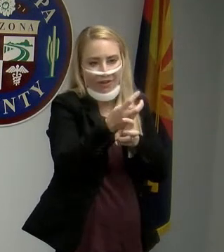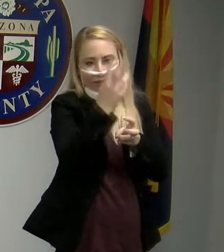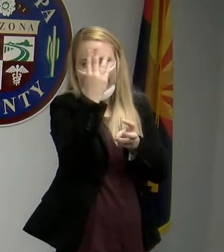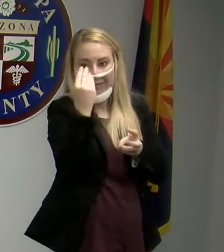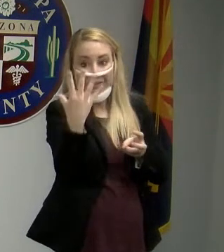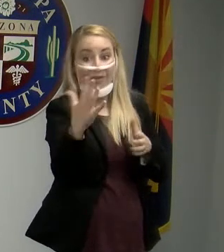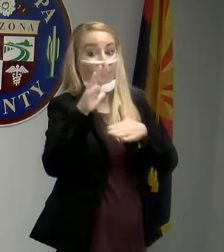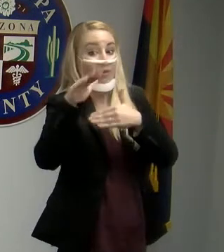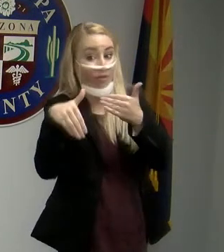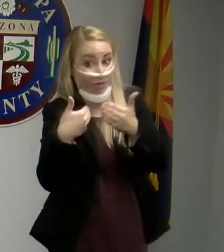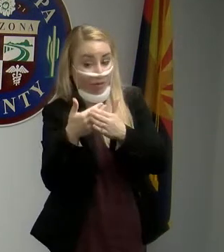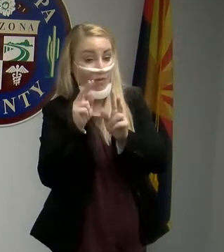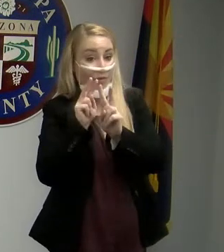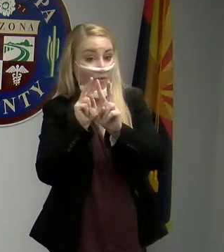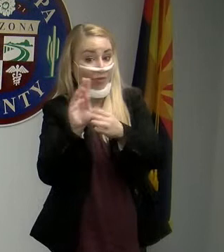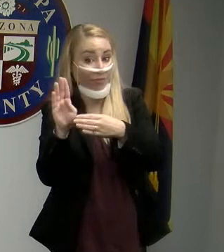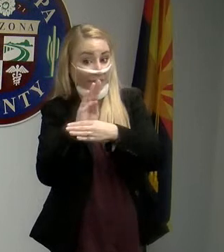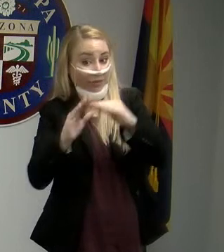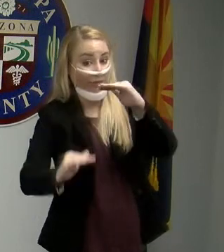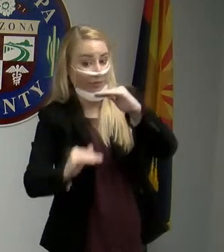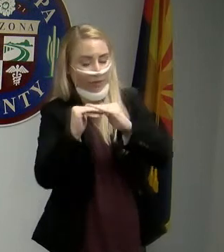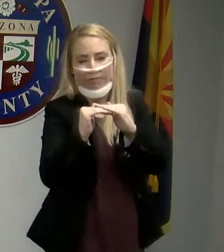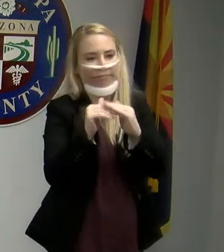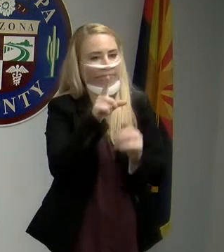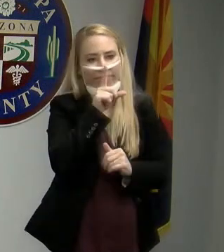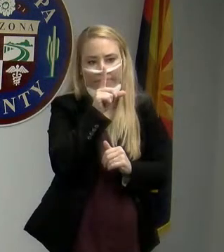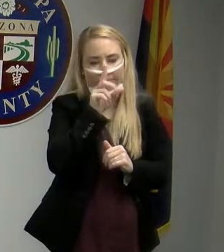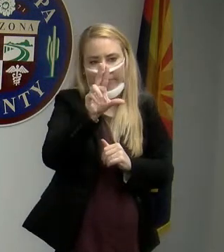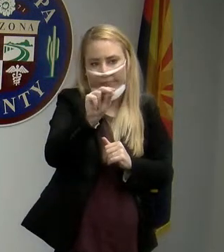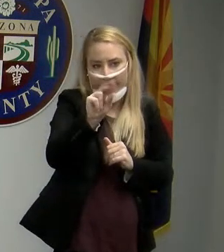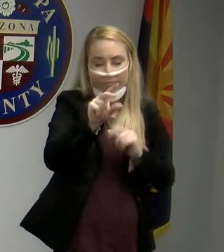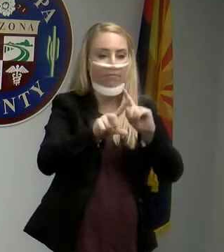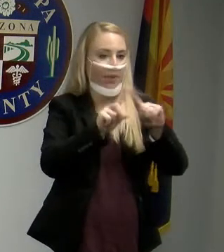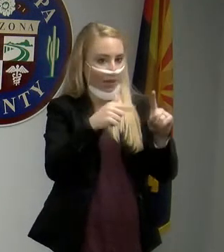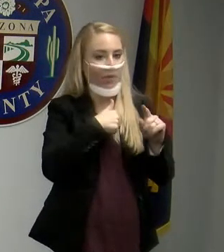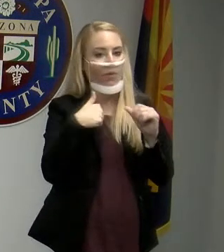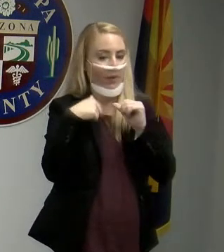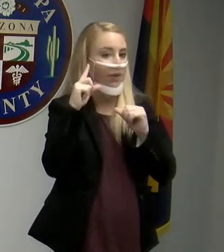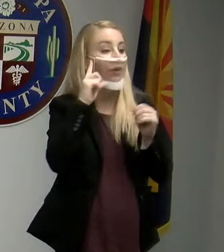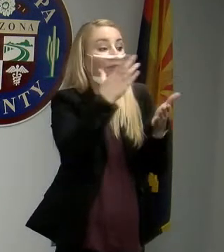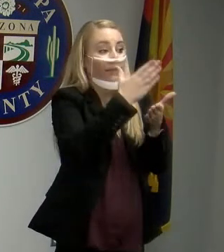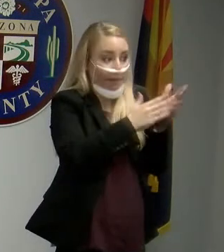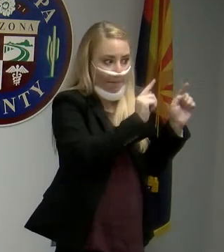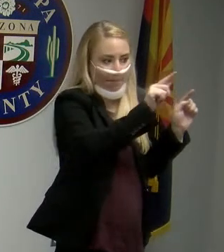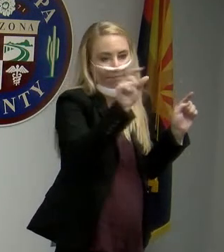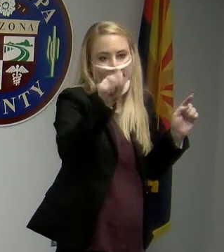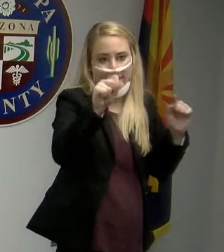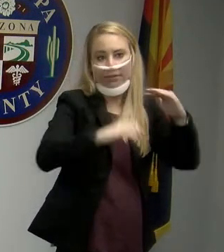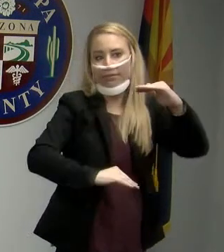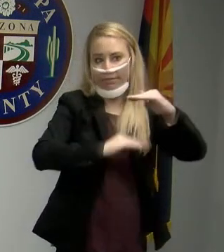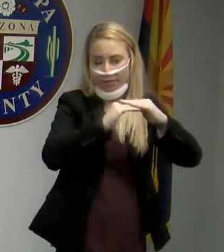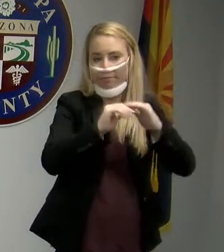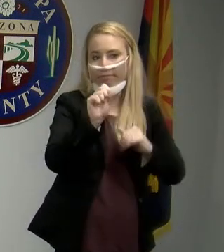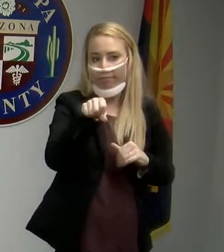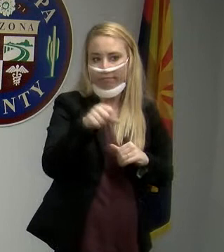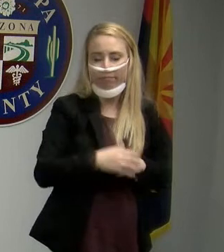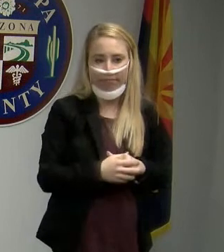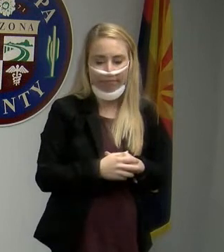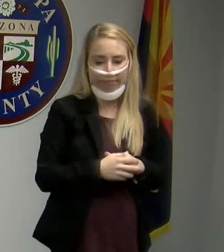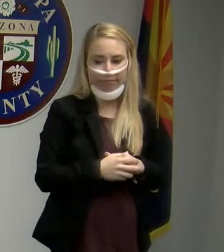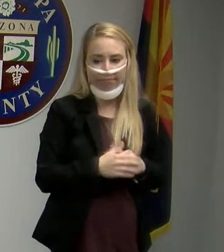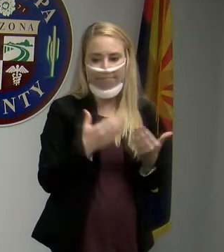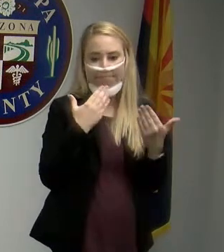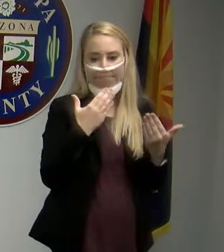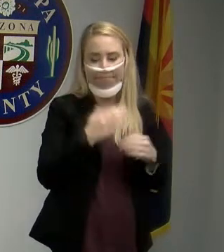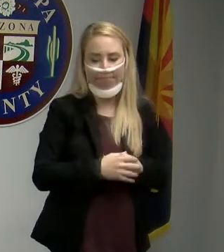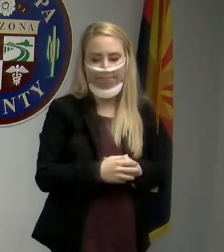all of the funeral homes are at capacity or nearing capacity, but certainly we did hear that from some as we reached out to them.